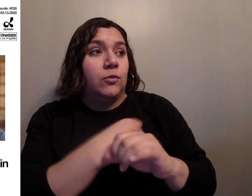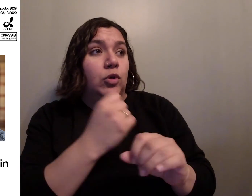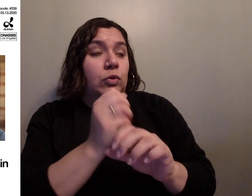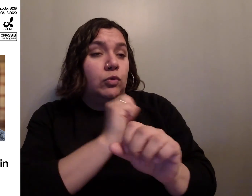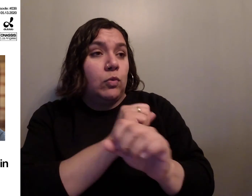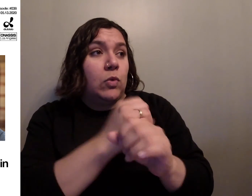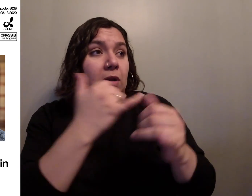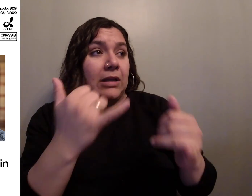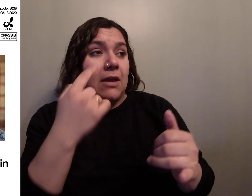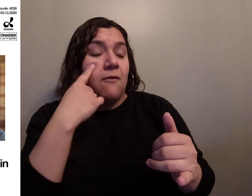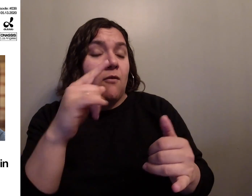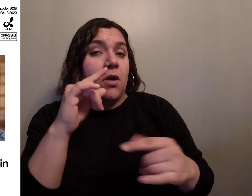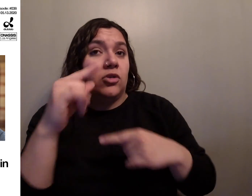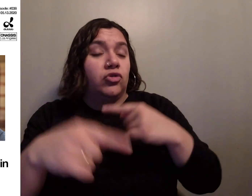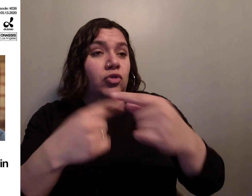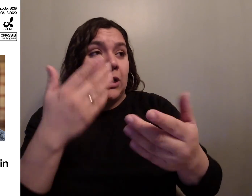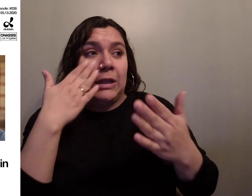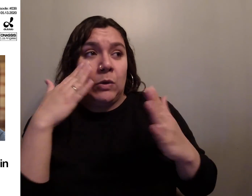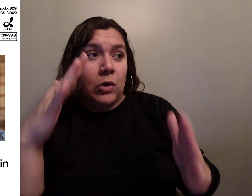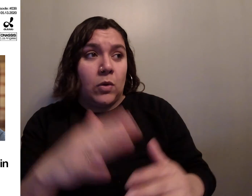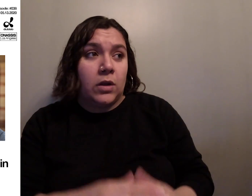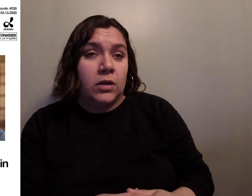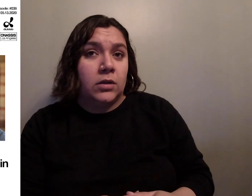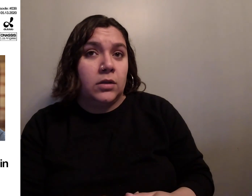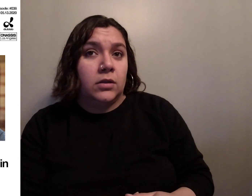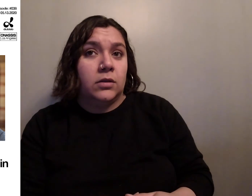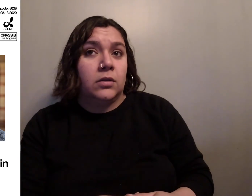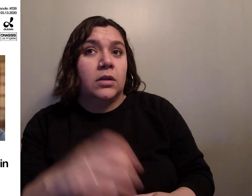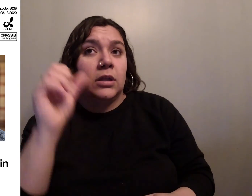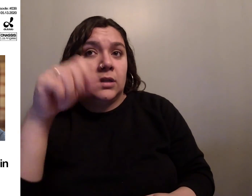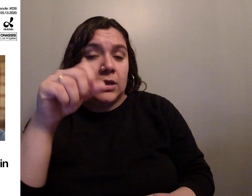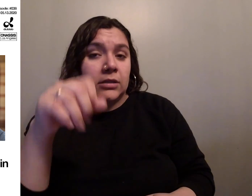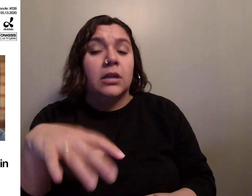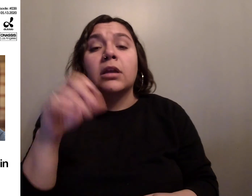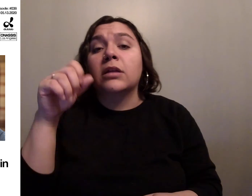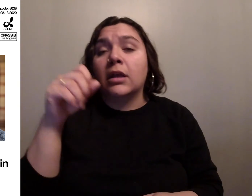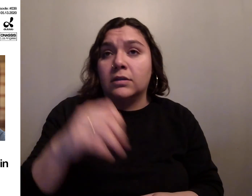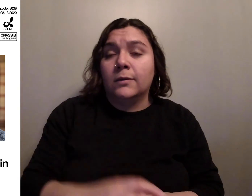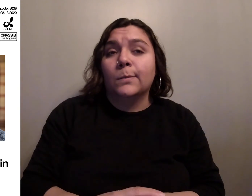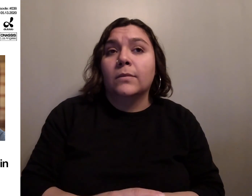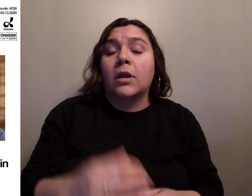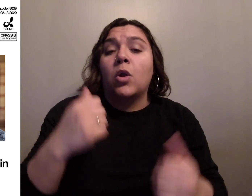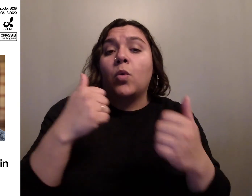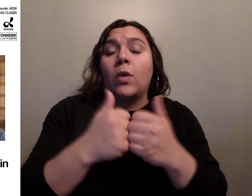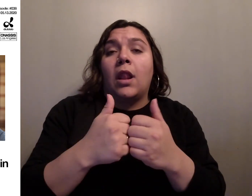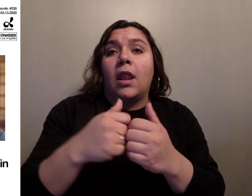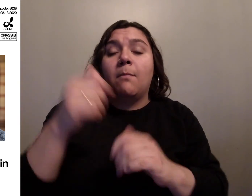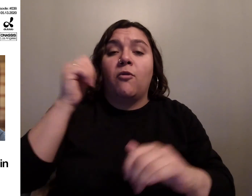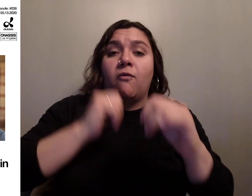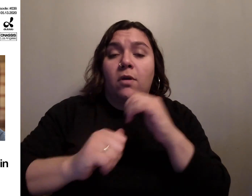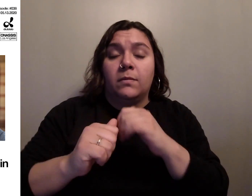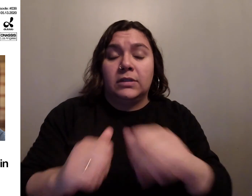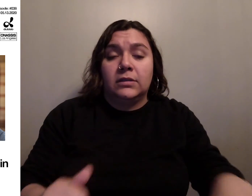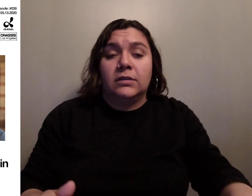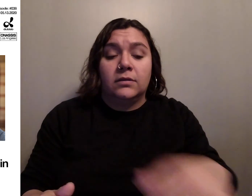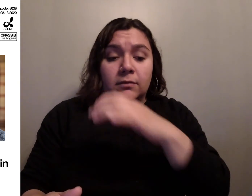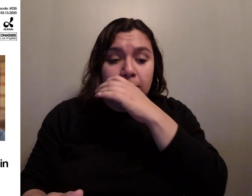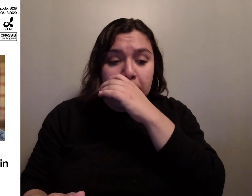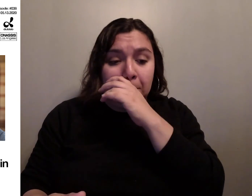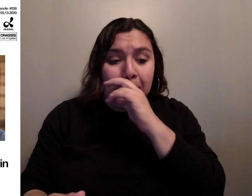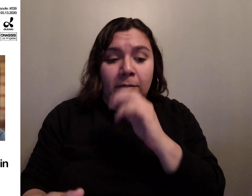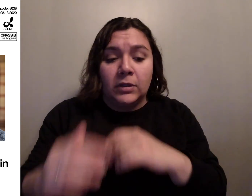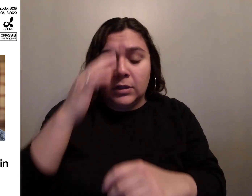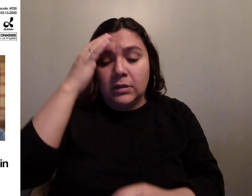know, that an artist produces work now for a generation they will never know. Oh, yeah. And